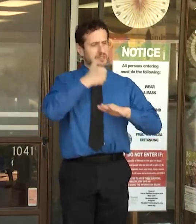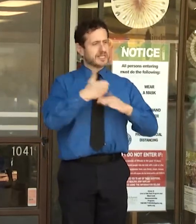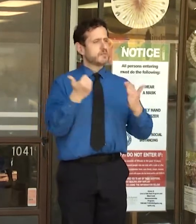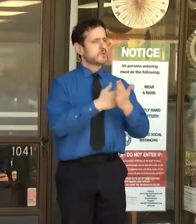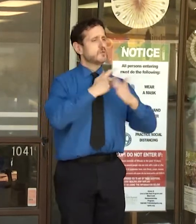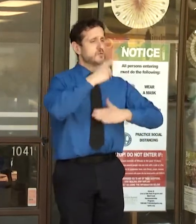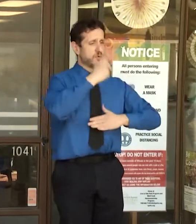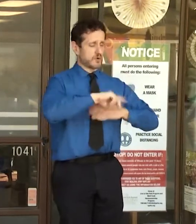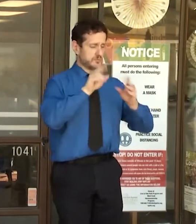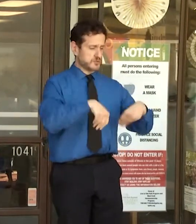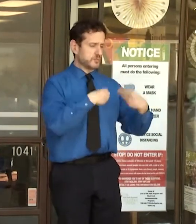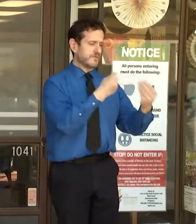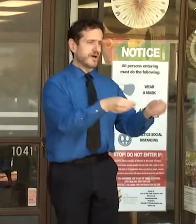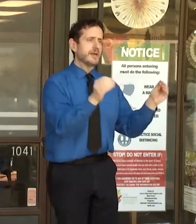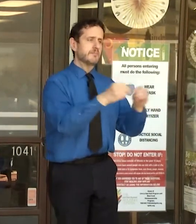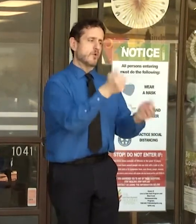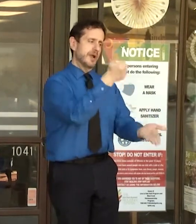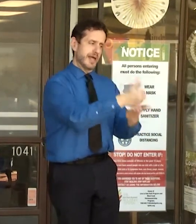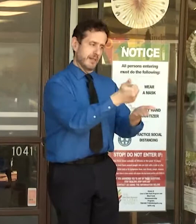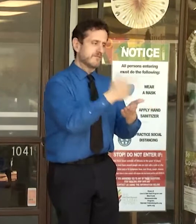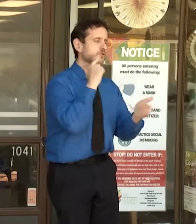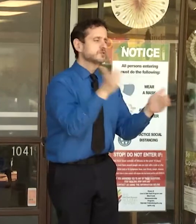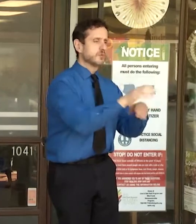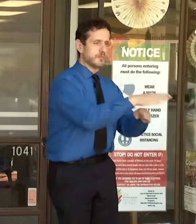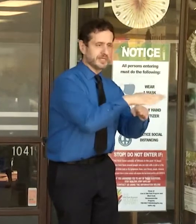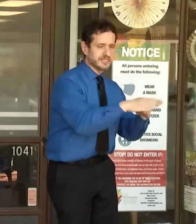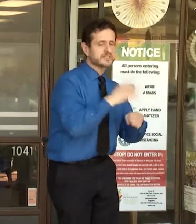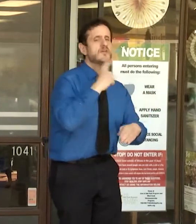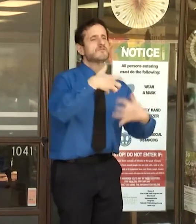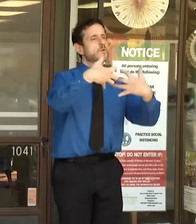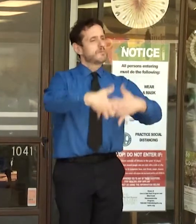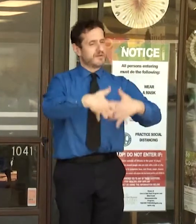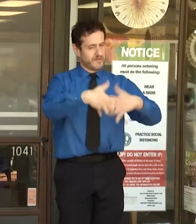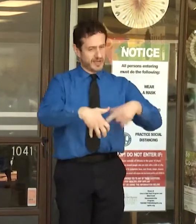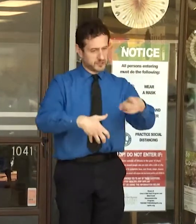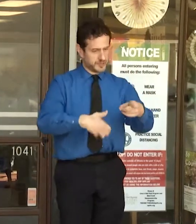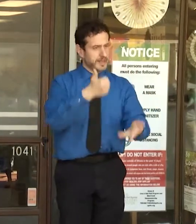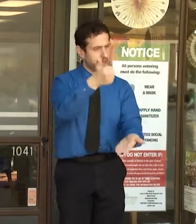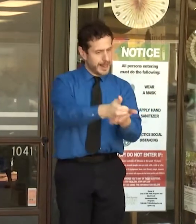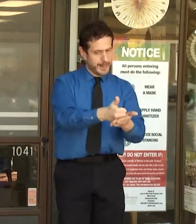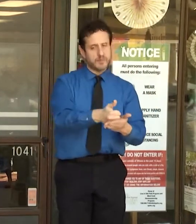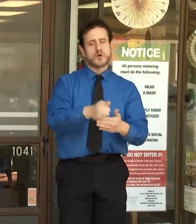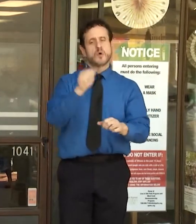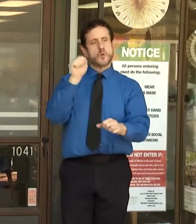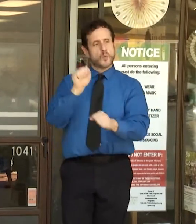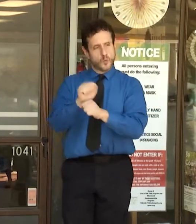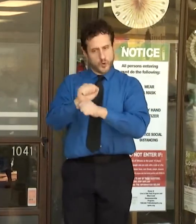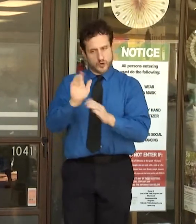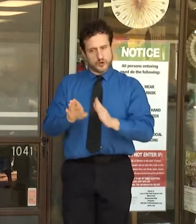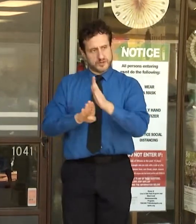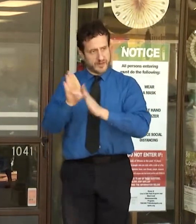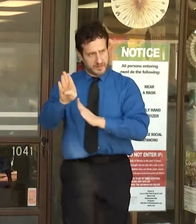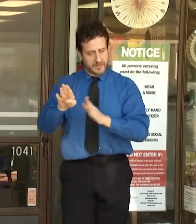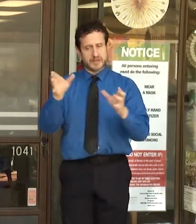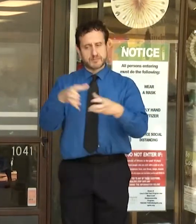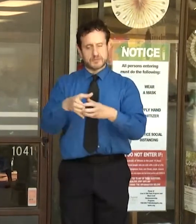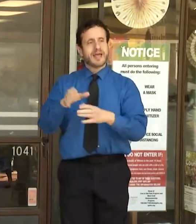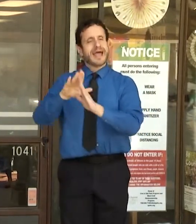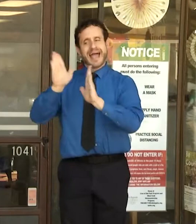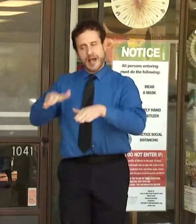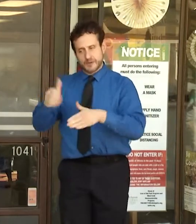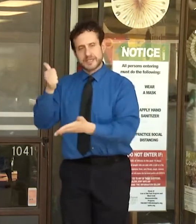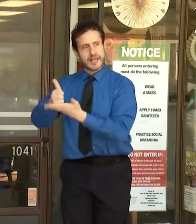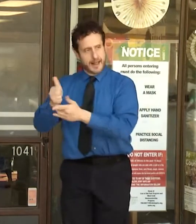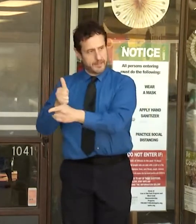small business, manufacturing, workforce development, housing, food access, and other critical social